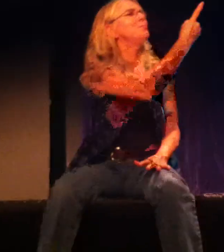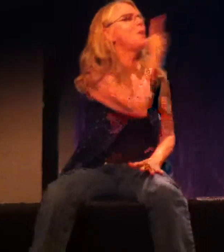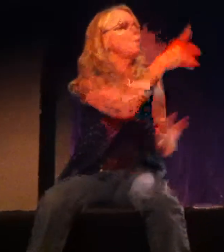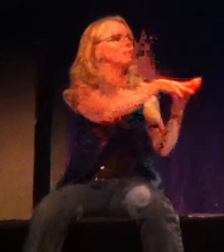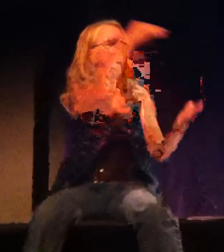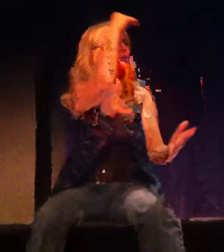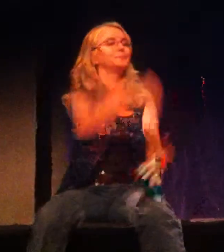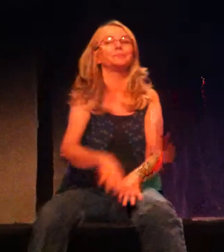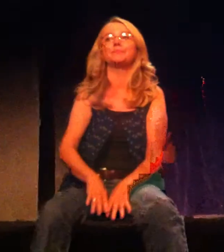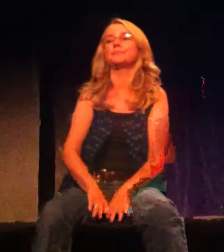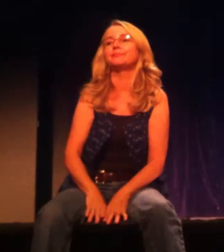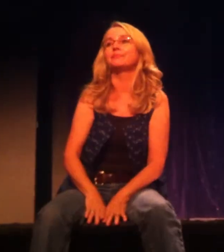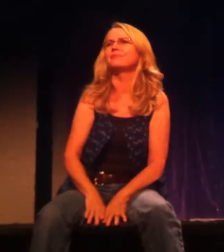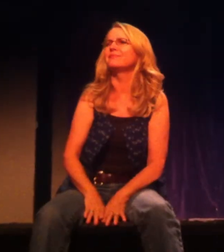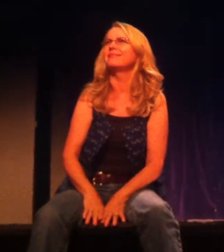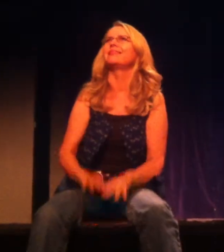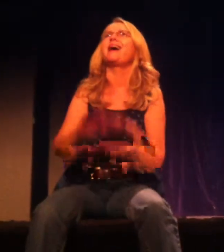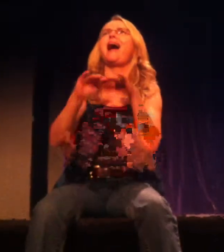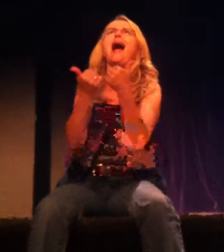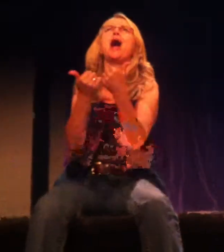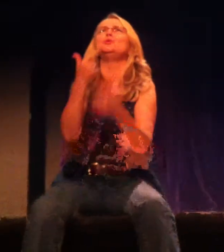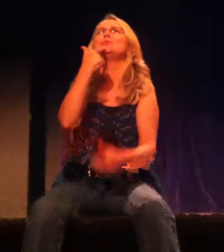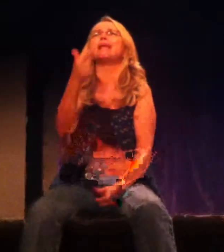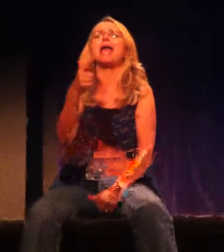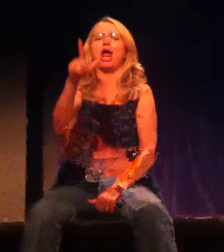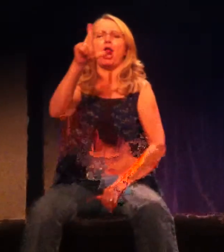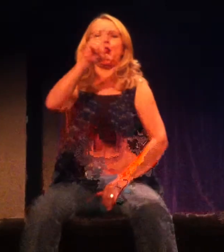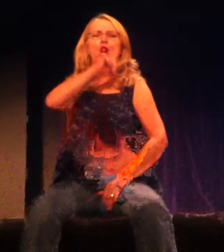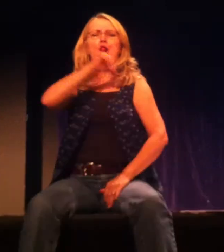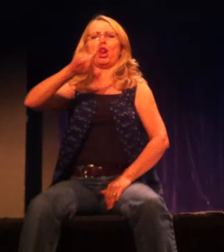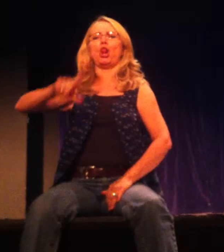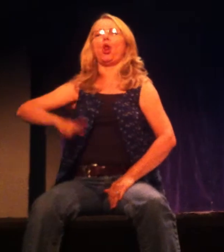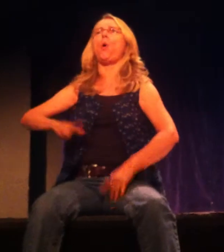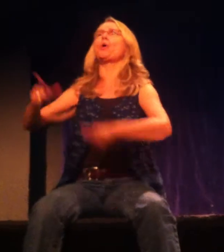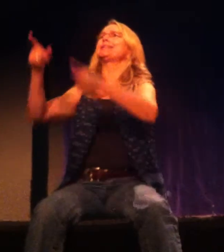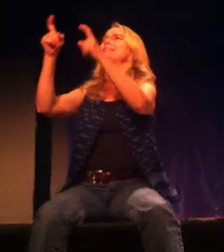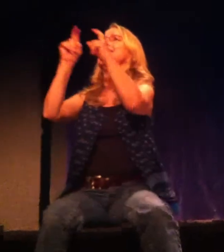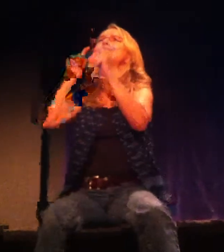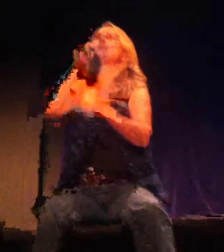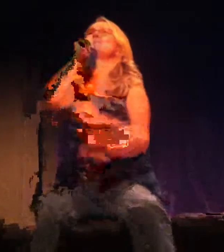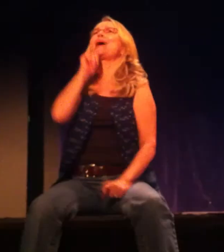Pat, how do you say, Lord, grant me patience in Japanese?